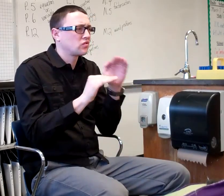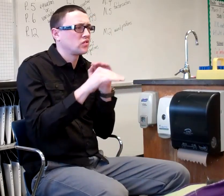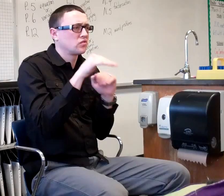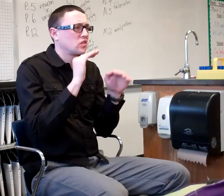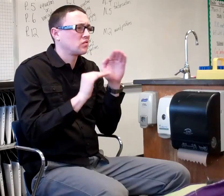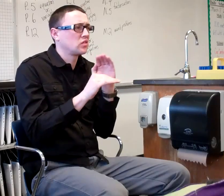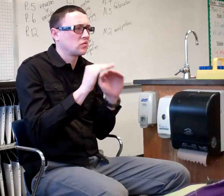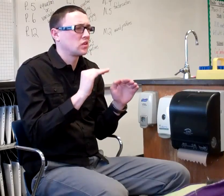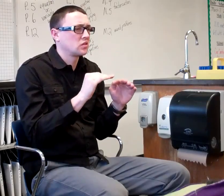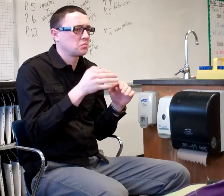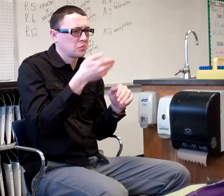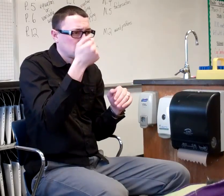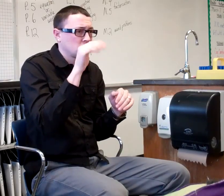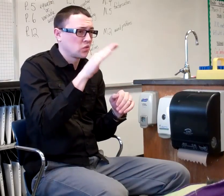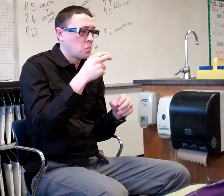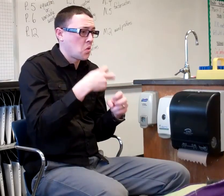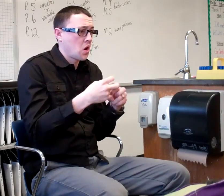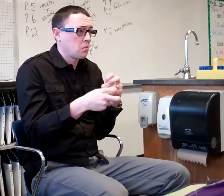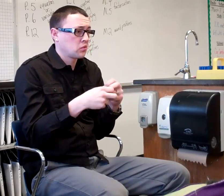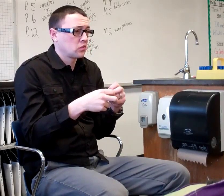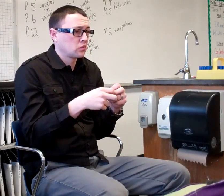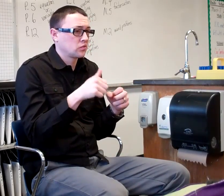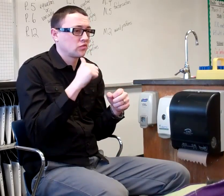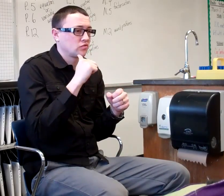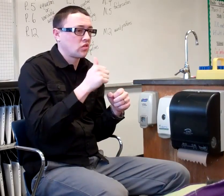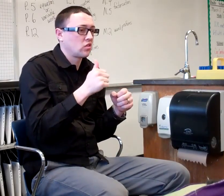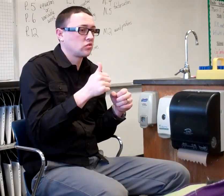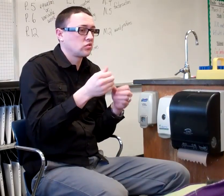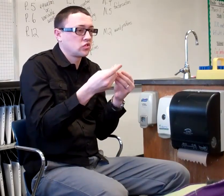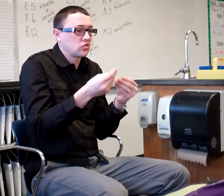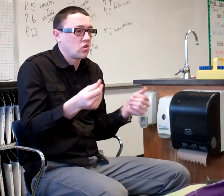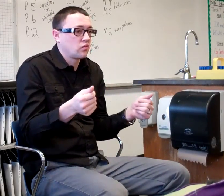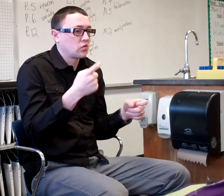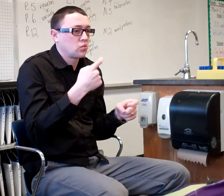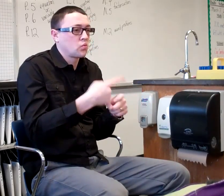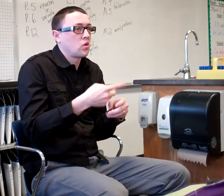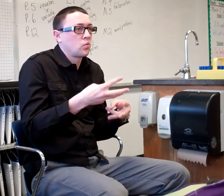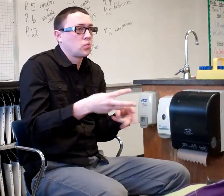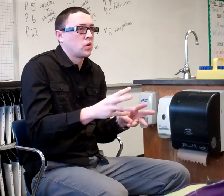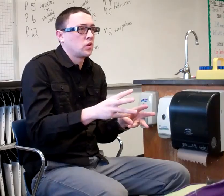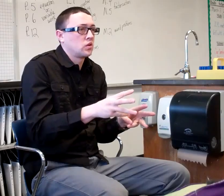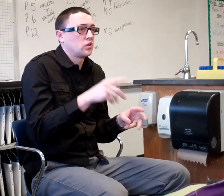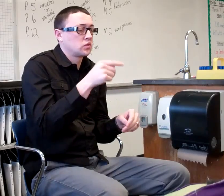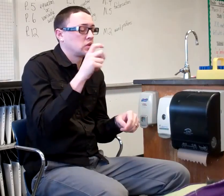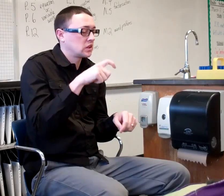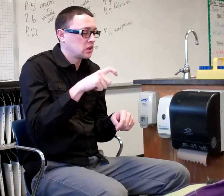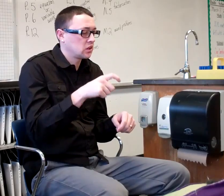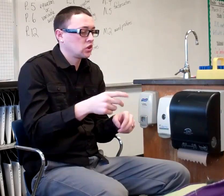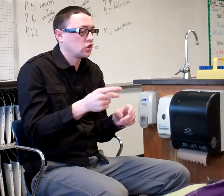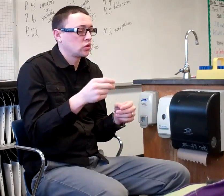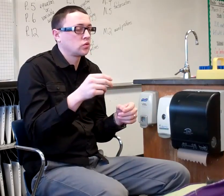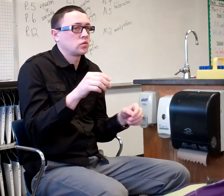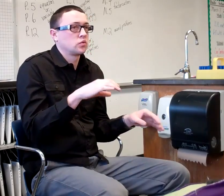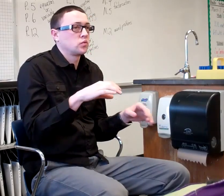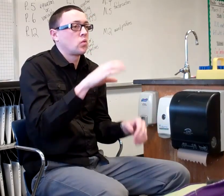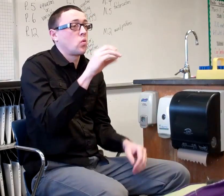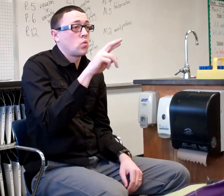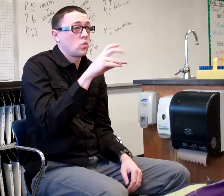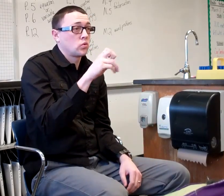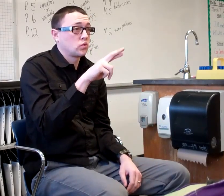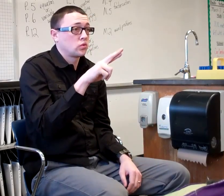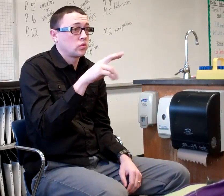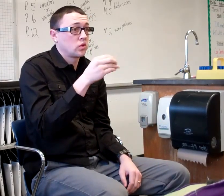had the right variables value, but you're not doing orders of operations to check it right. So be careful with that.